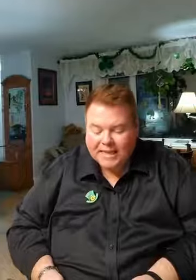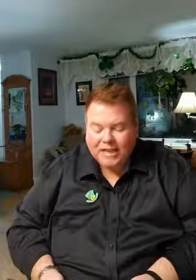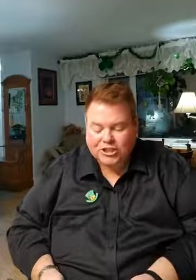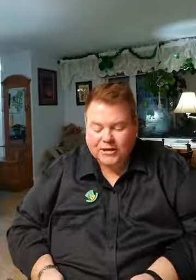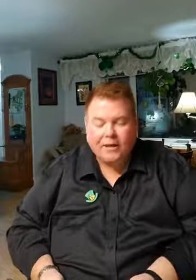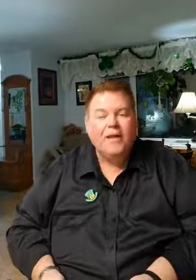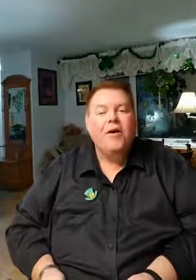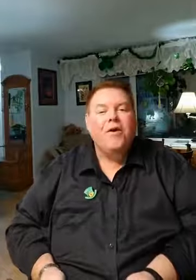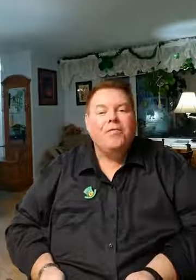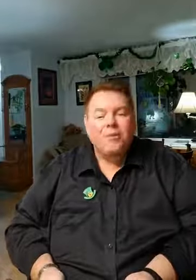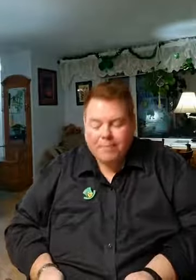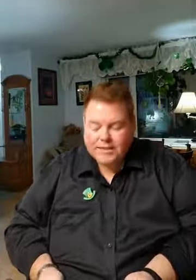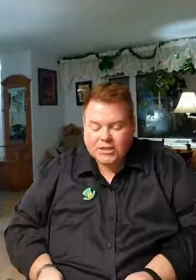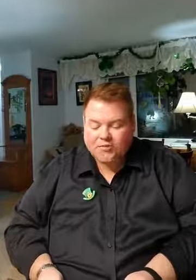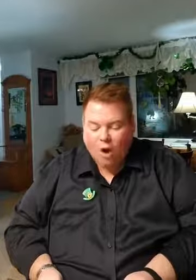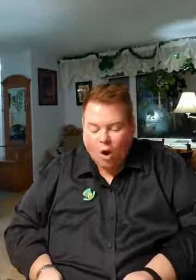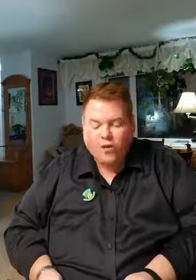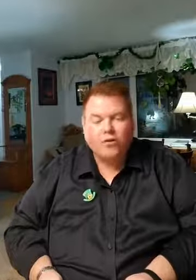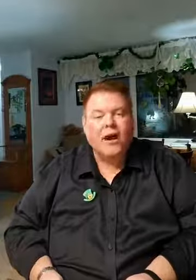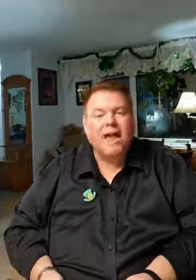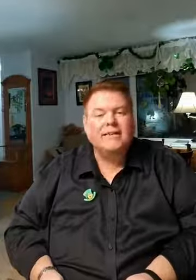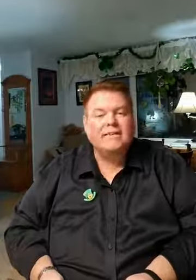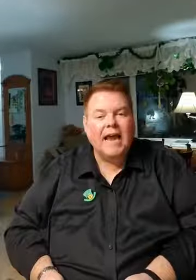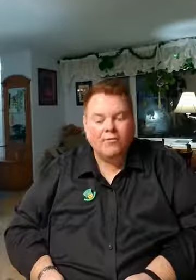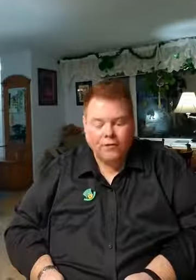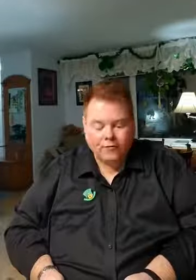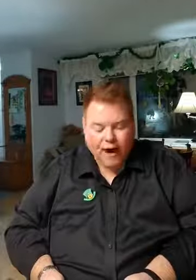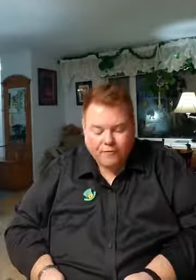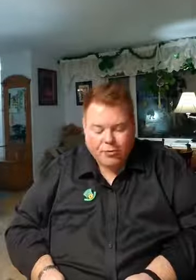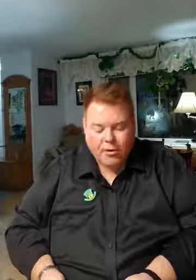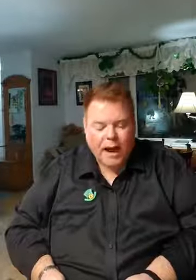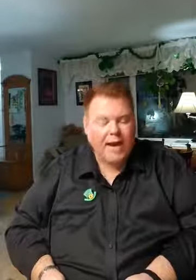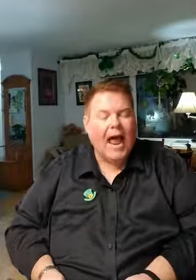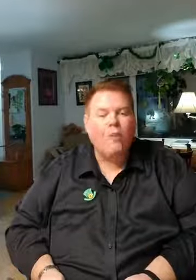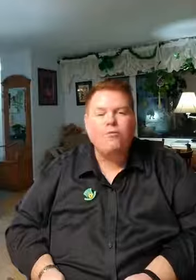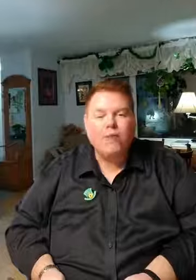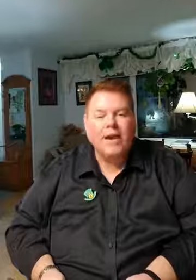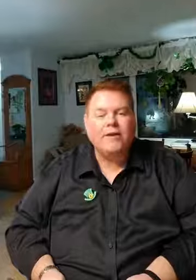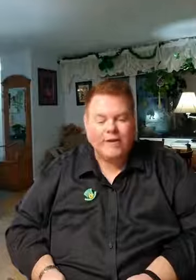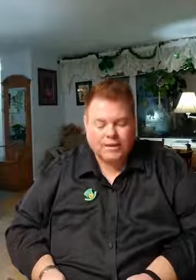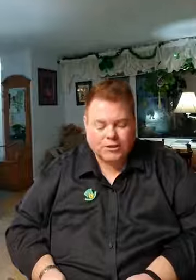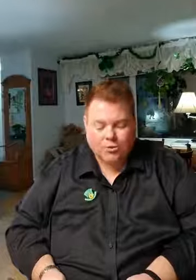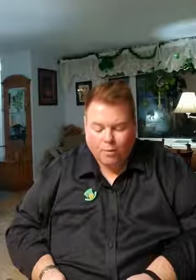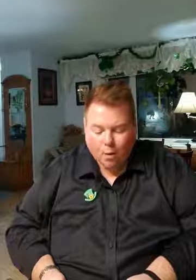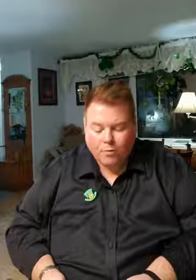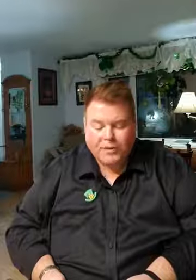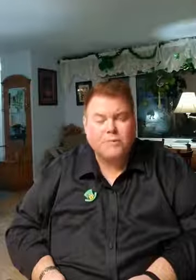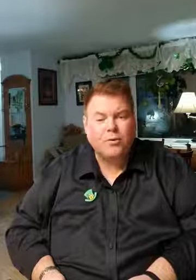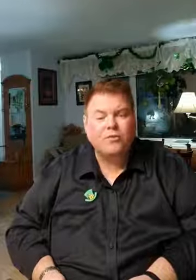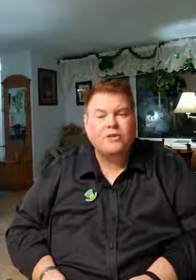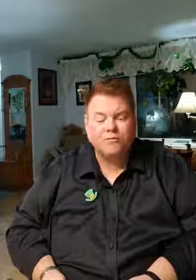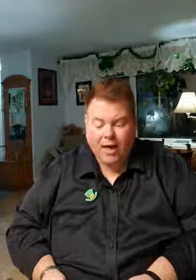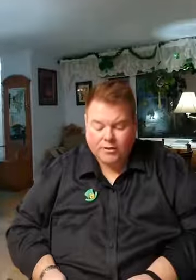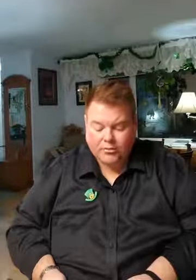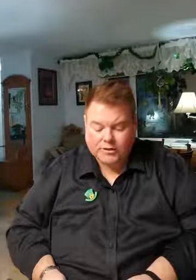selection. The message of honor and integrity for everyone and how brave it is to uphold these personal values